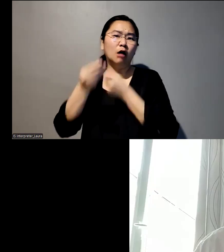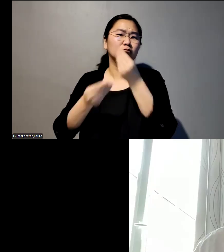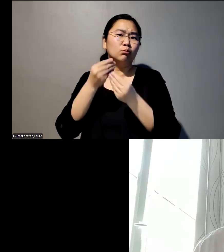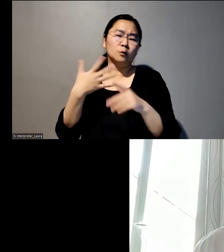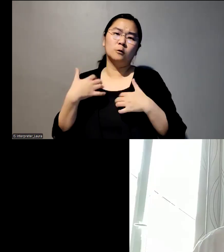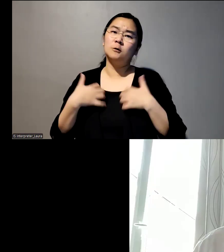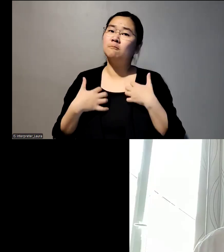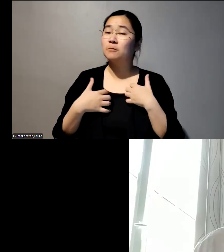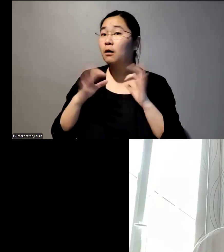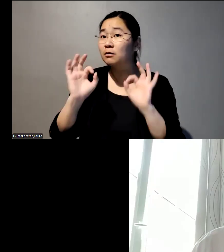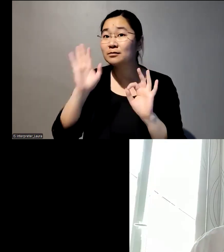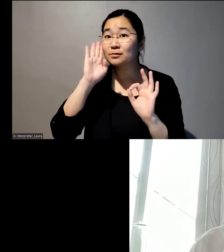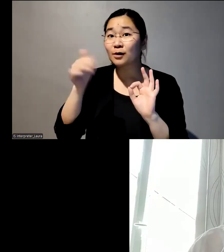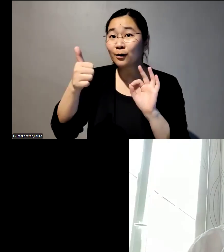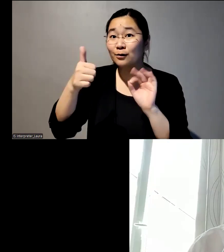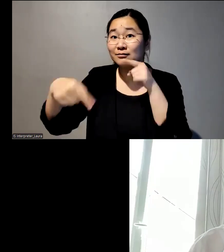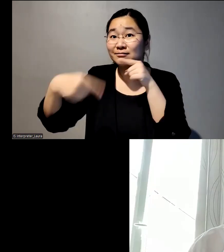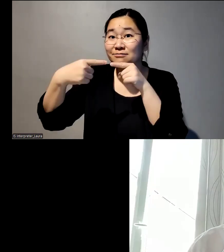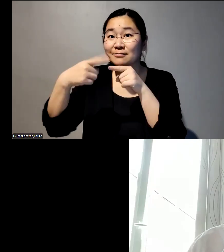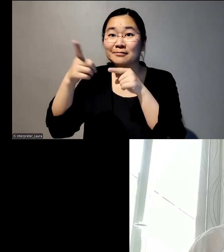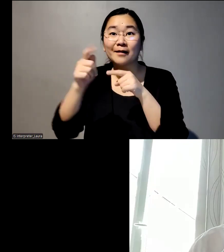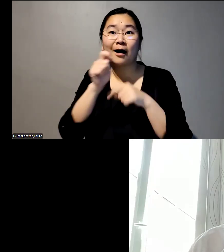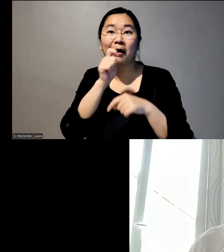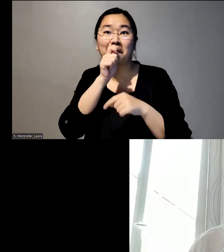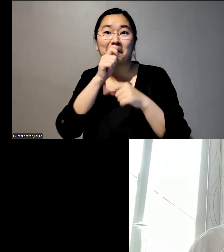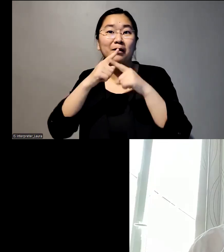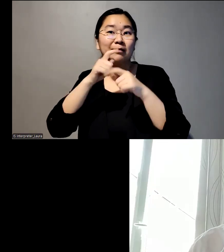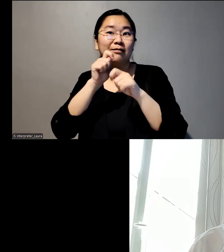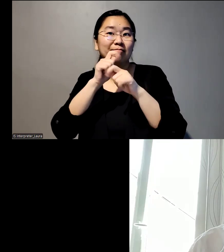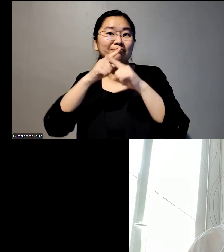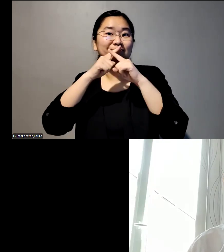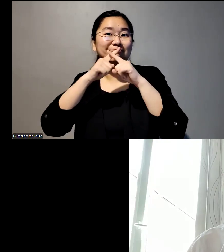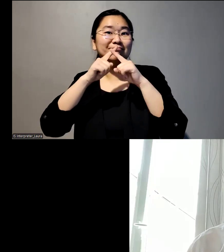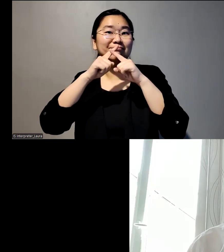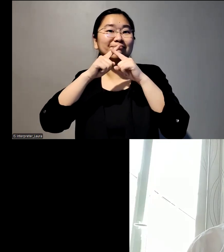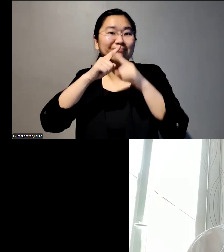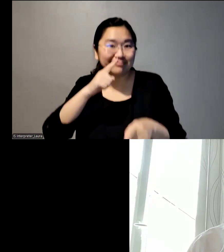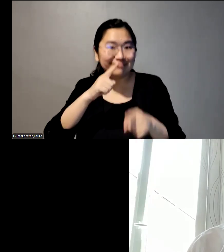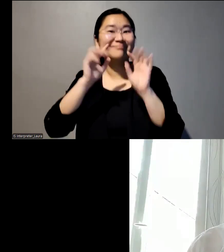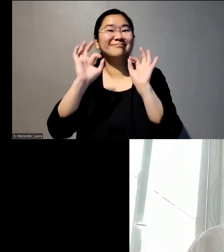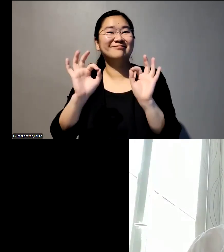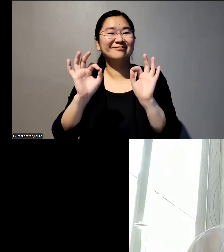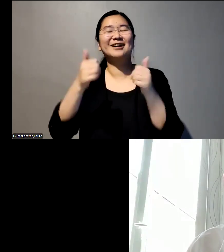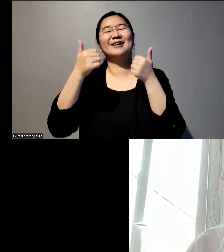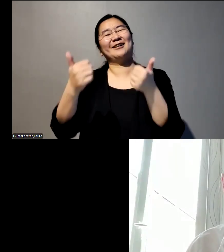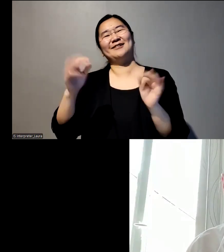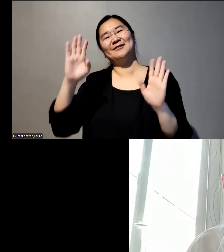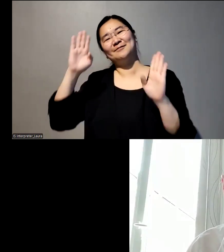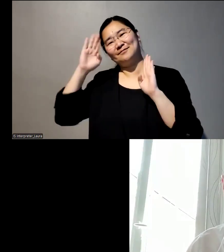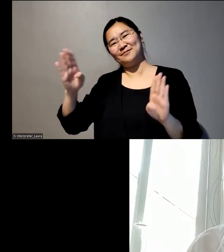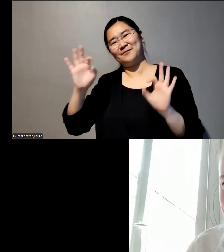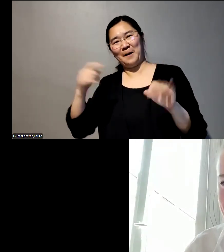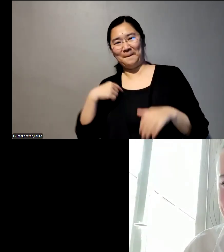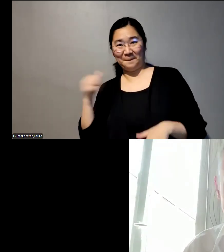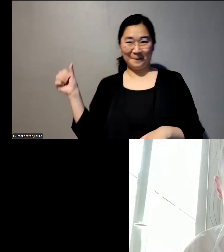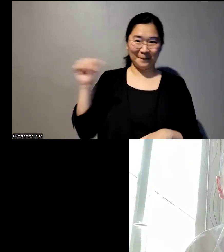I am back. It's so sorry. perfect. Yes. It's absolutely fine. So it's for maybe Sam and I have bad luck today